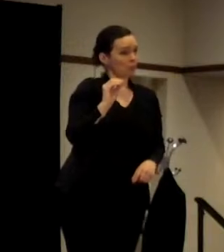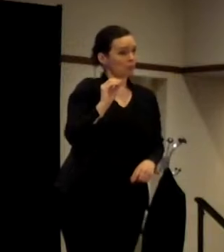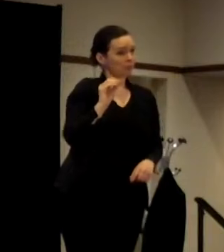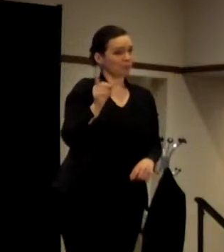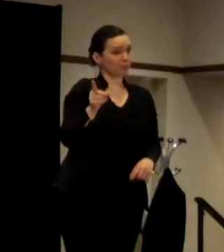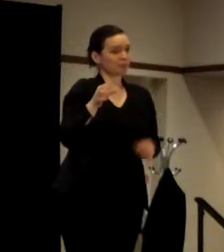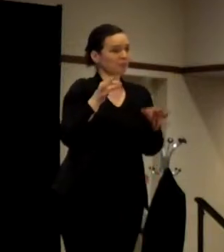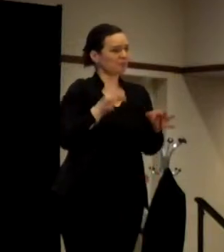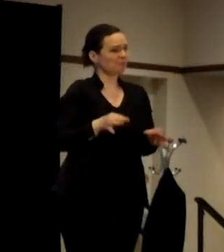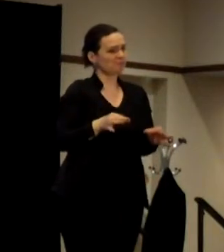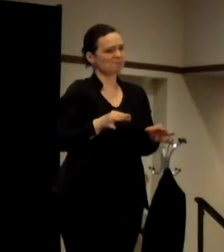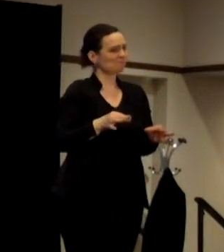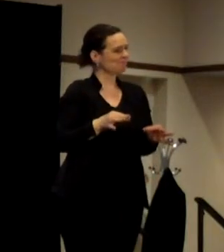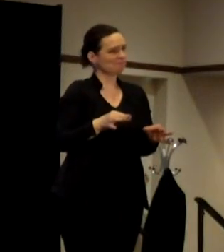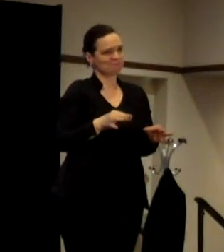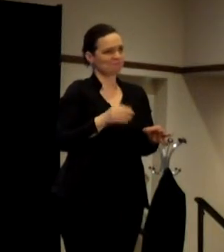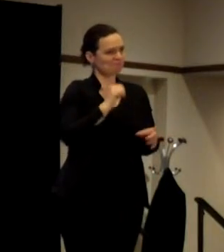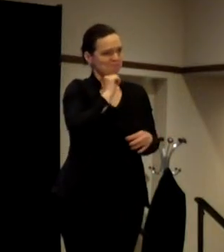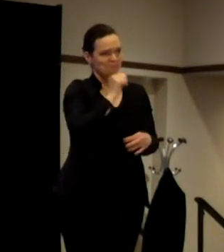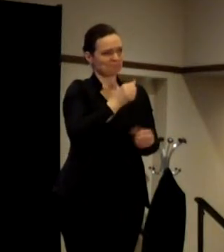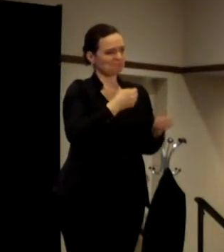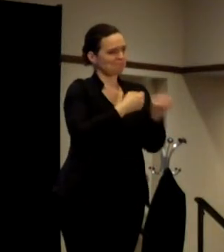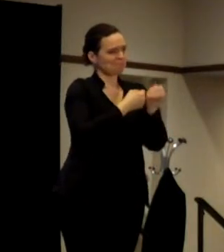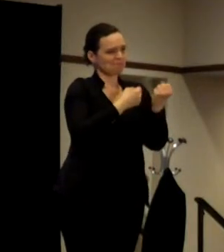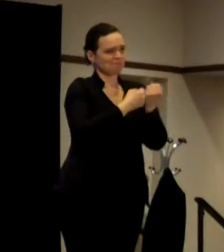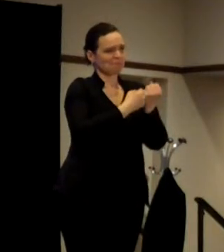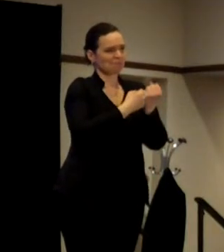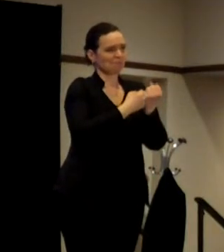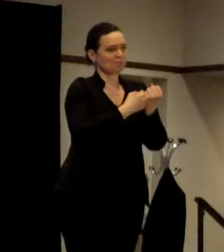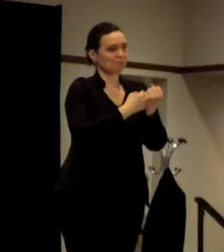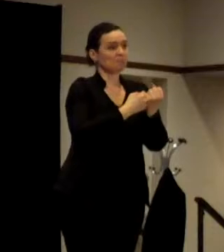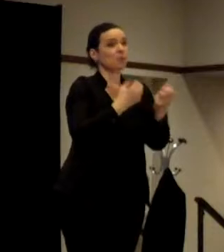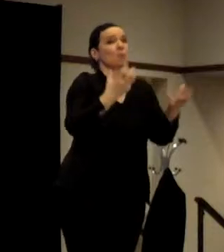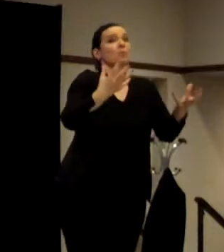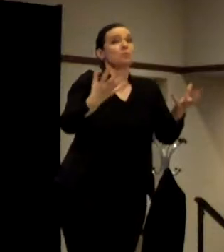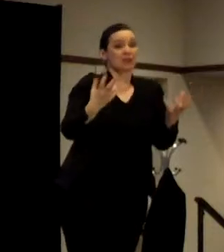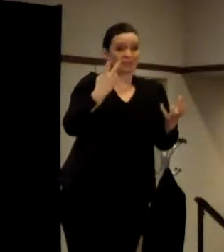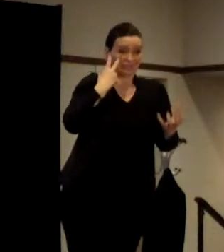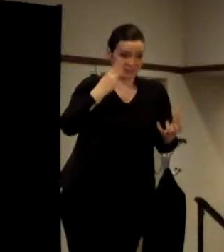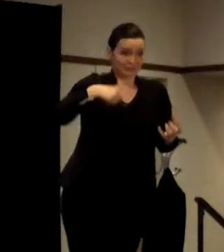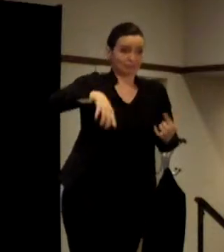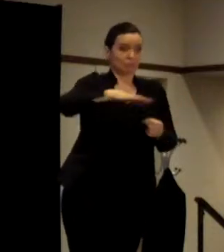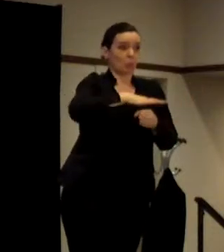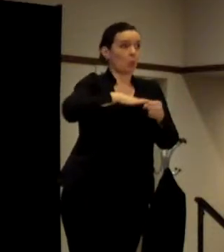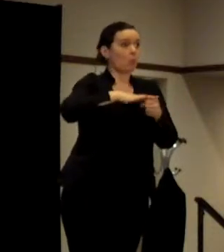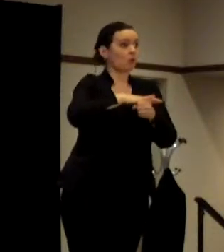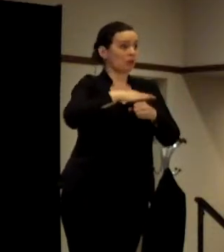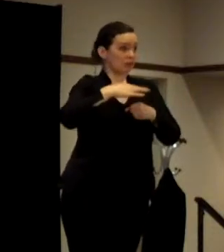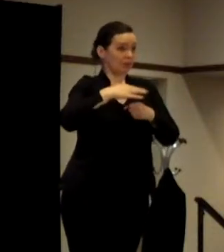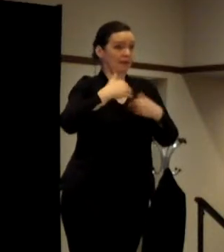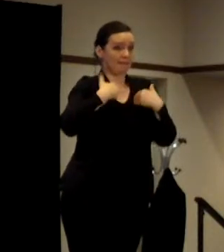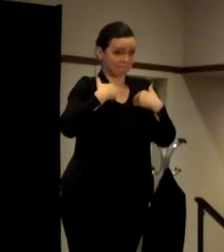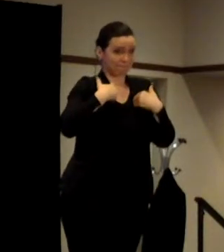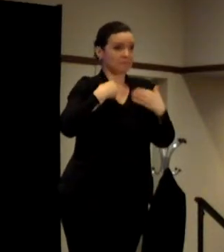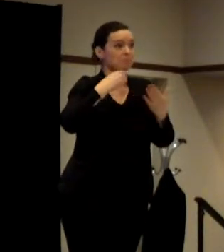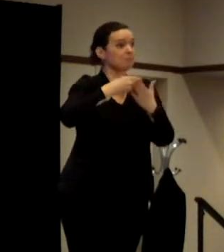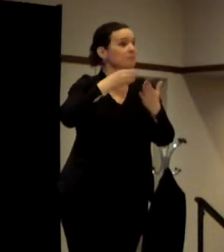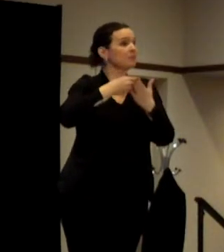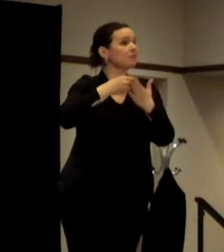us getting help, but there's other things in the bill that he's got to come to grips with. So he can speak for his own vote. I